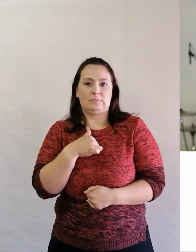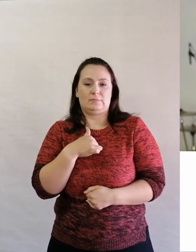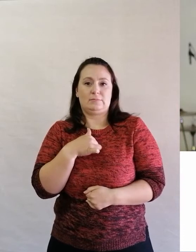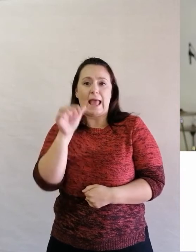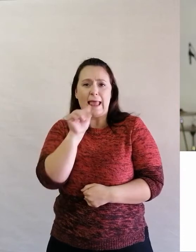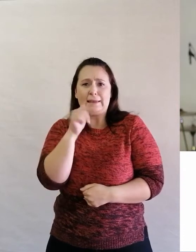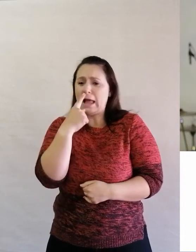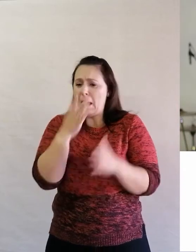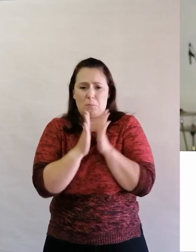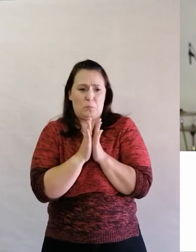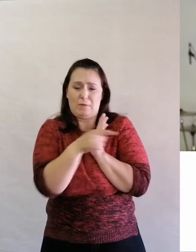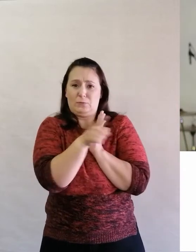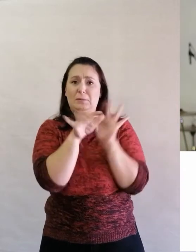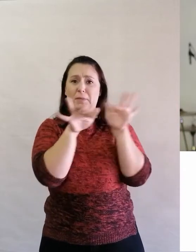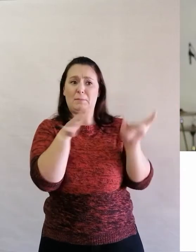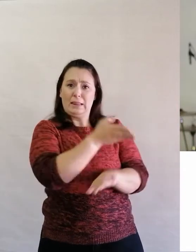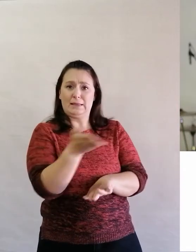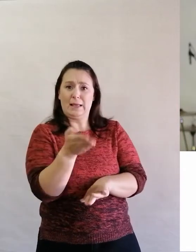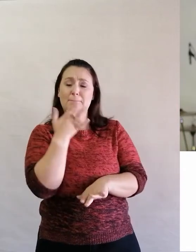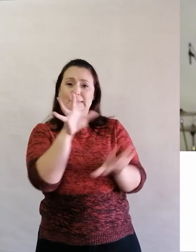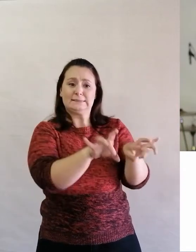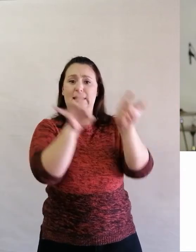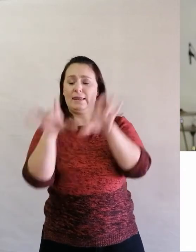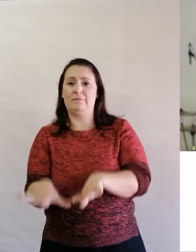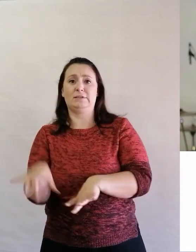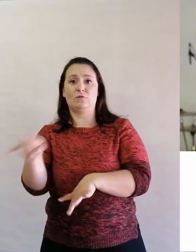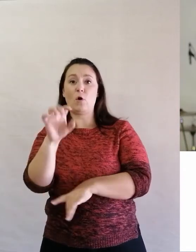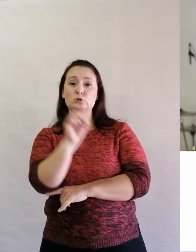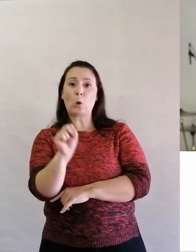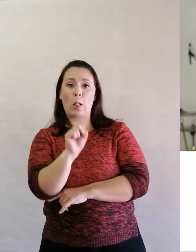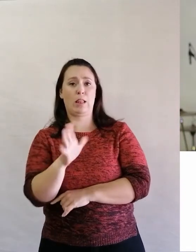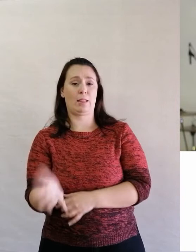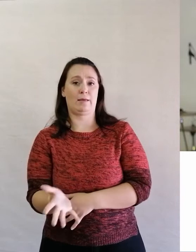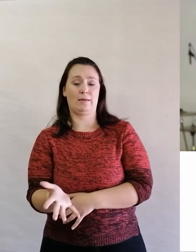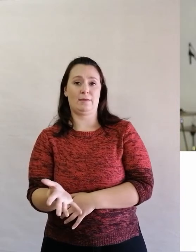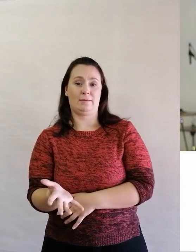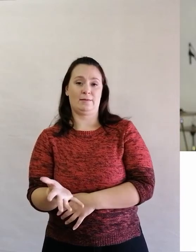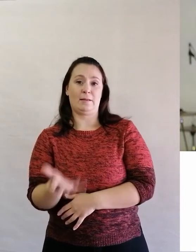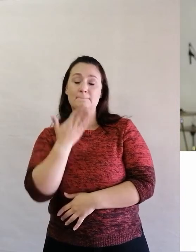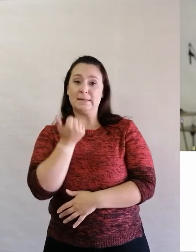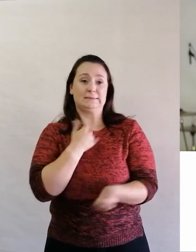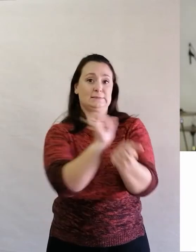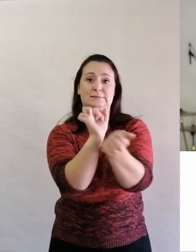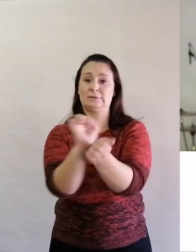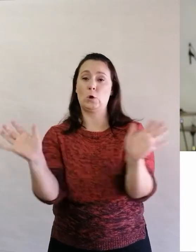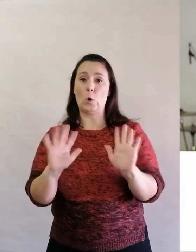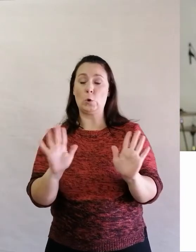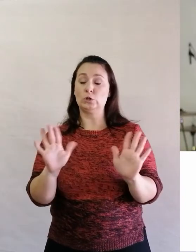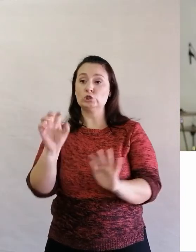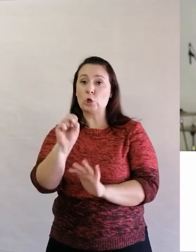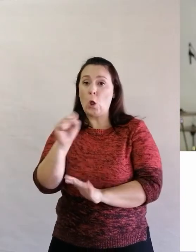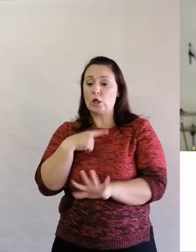for the believers here in Damascus. Deliver us from evil Saul. Please don't, you know, somehow just stop